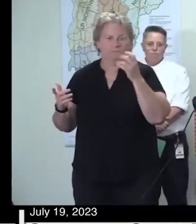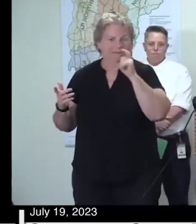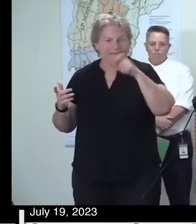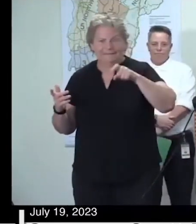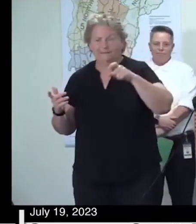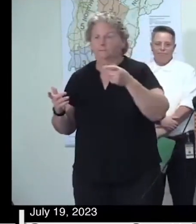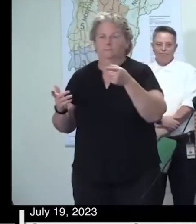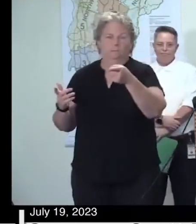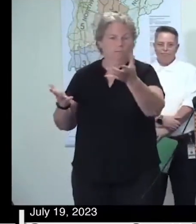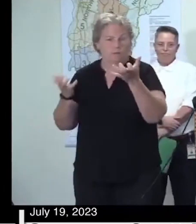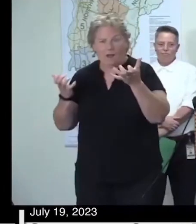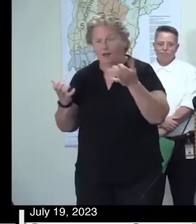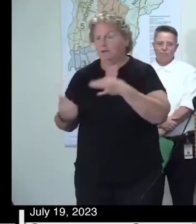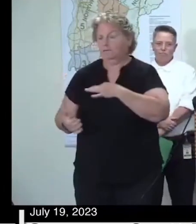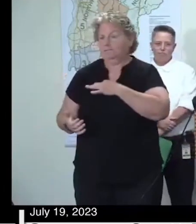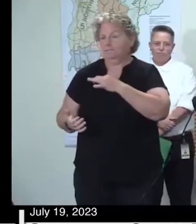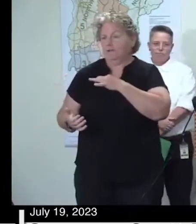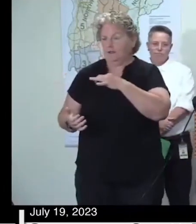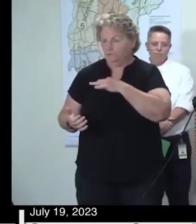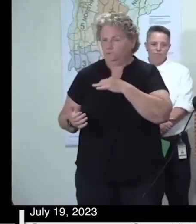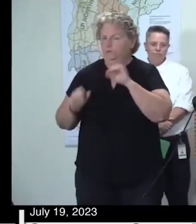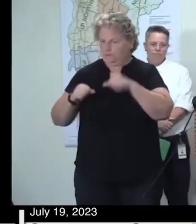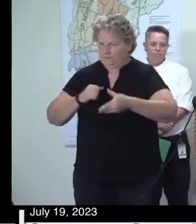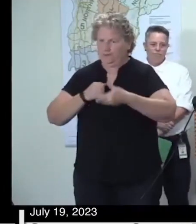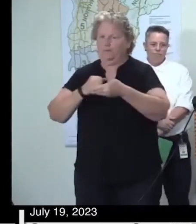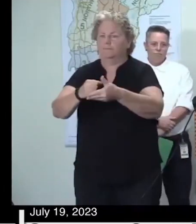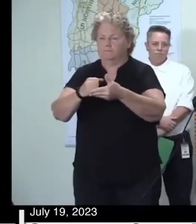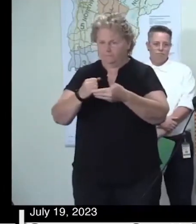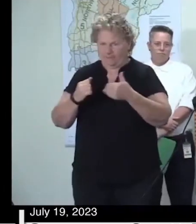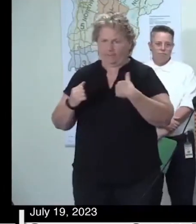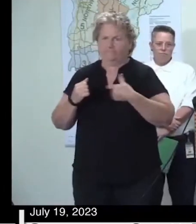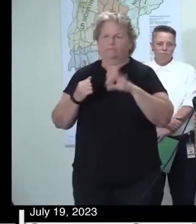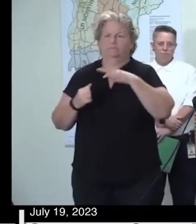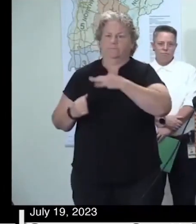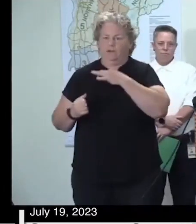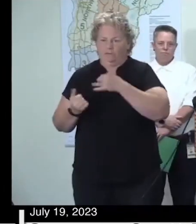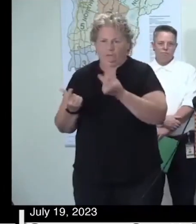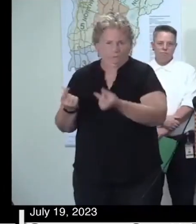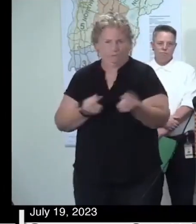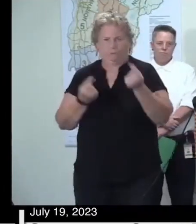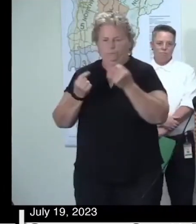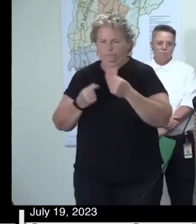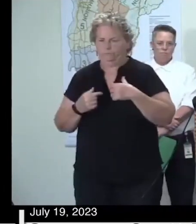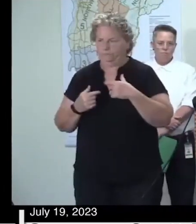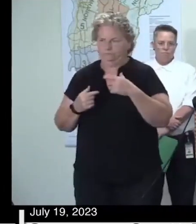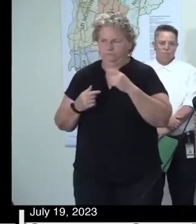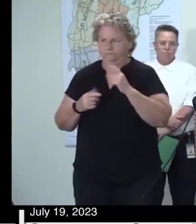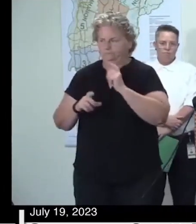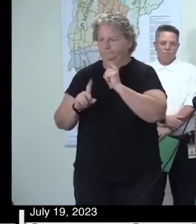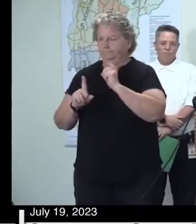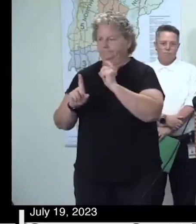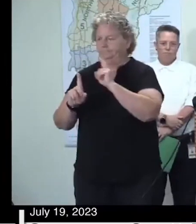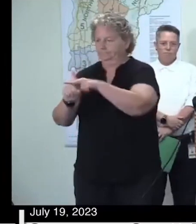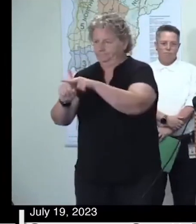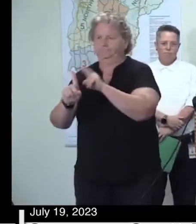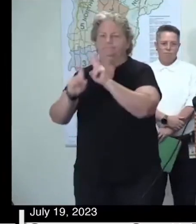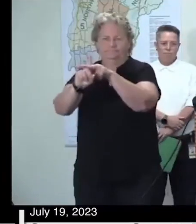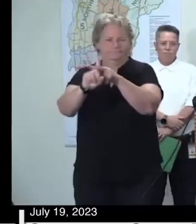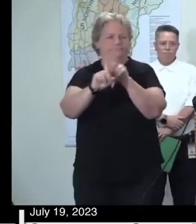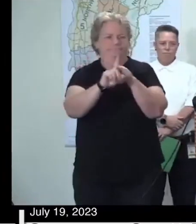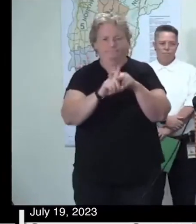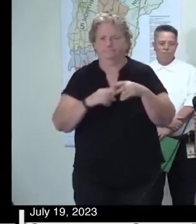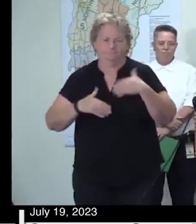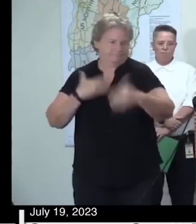Once registered, you may receive notice of volunteer missions in your area, and you can respond with your availability for that particular